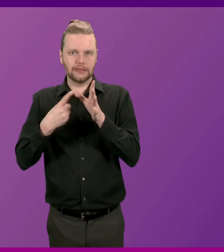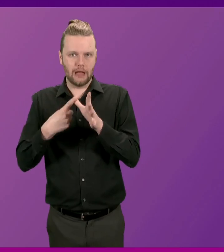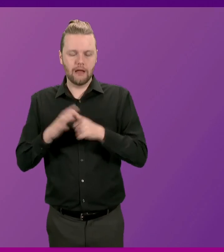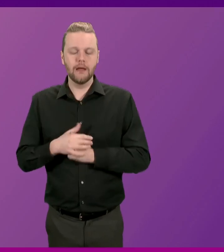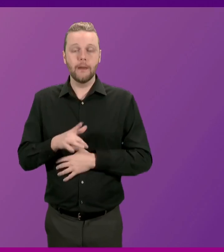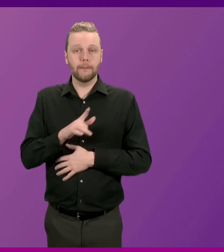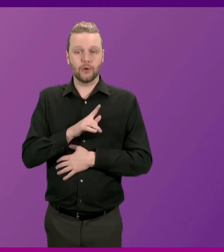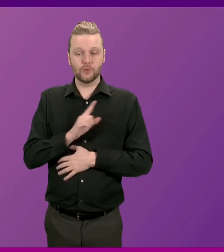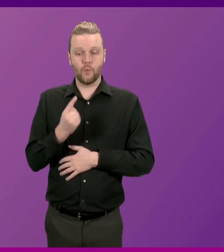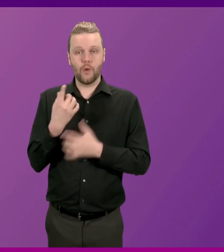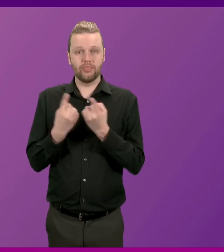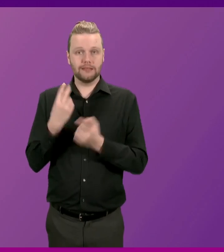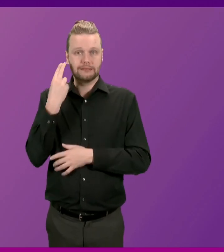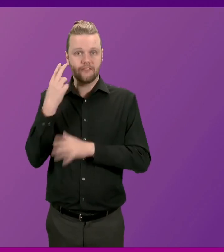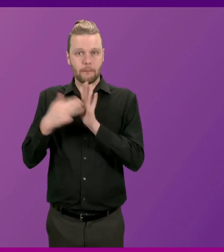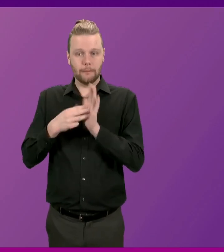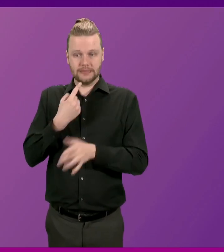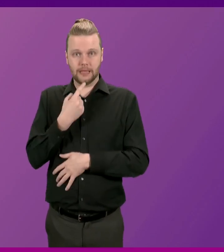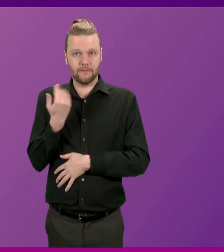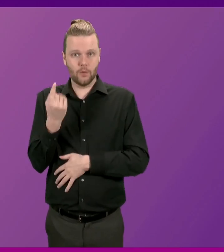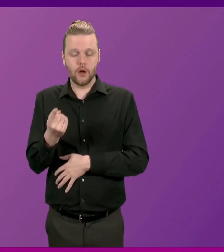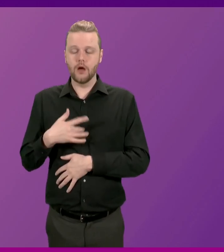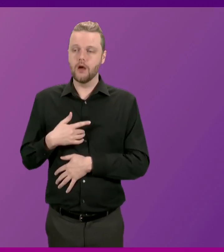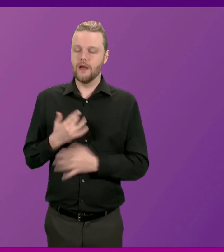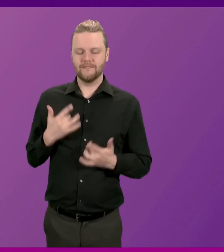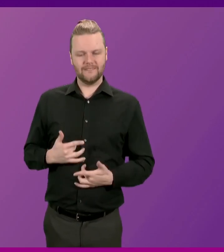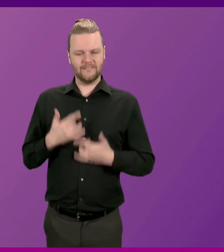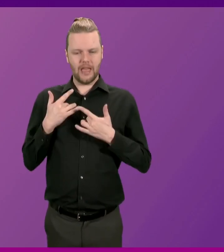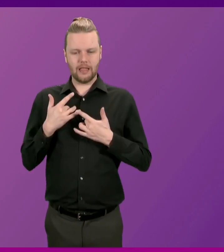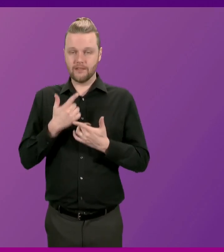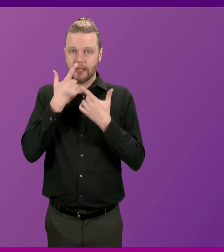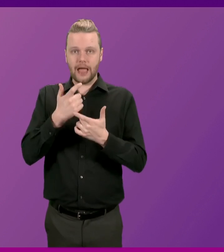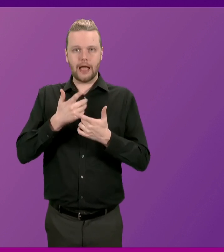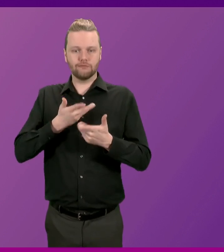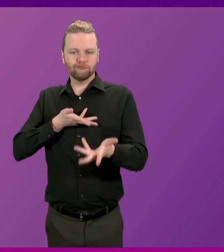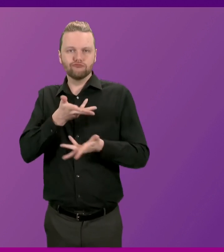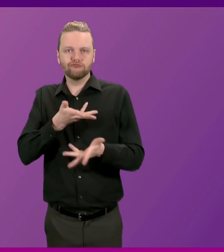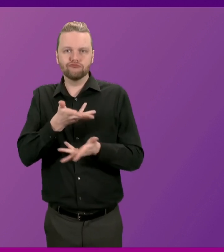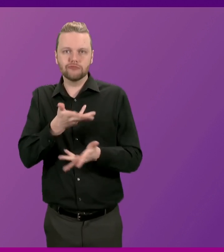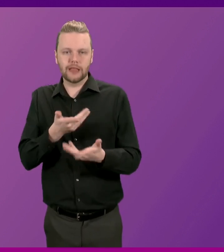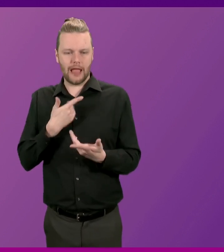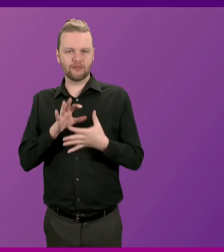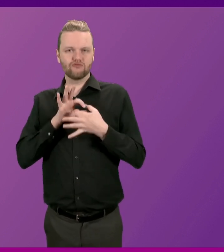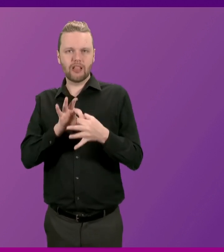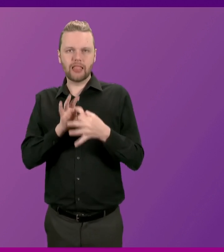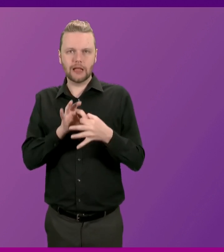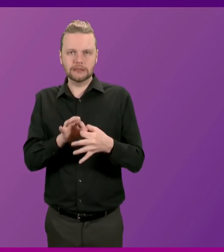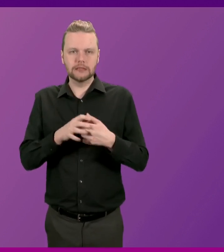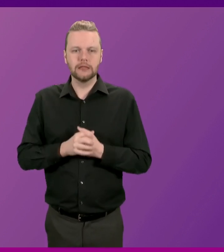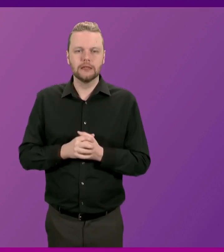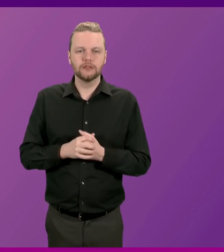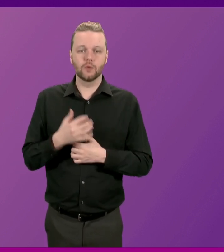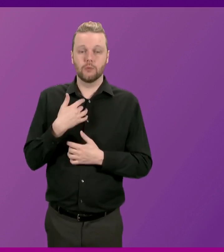one of the things that the deaf mothers told us was that they actually feel being able to talk to somebody who they can relate to, not just as someone